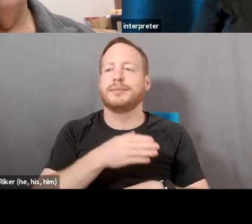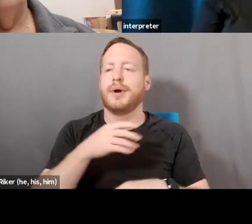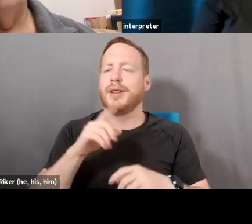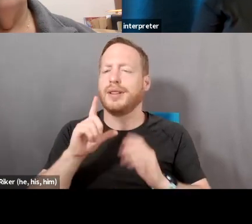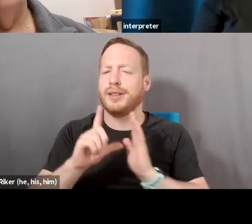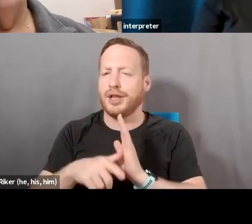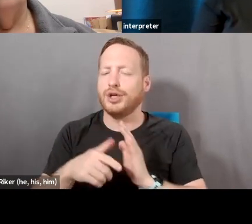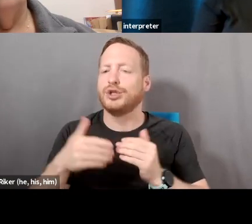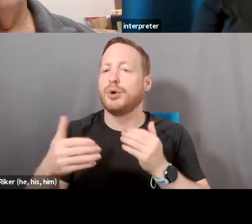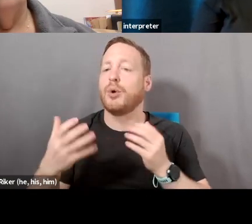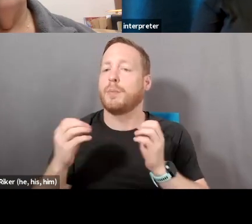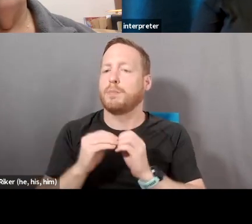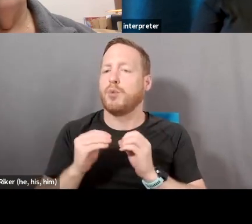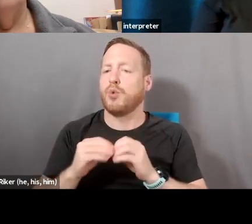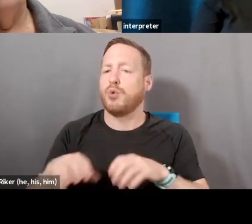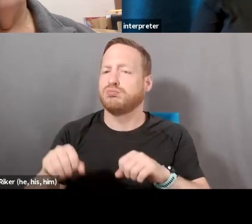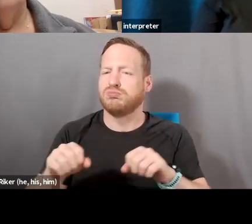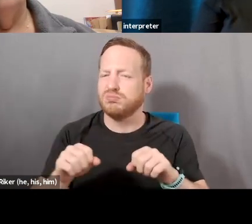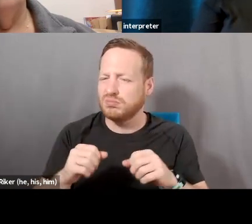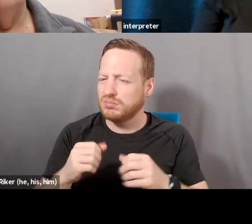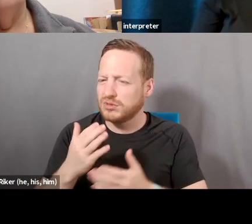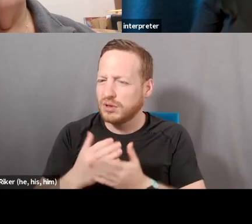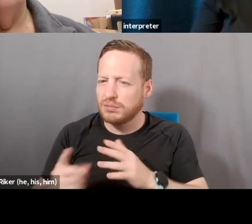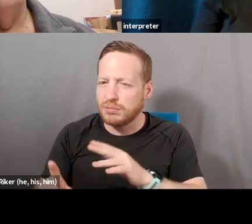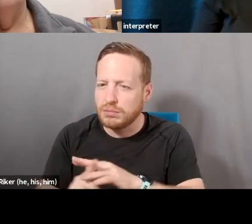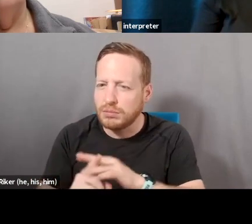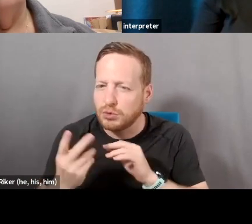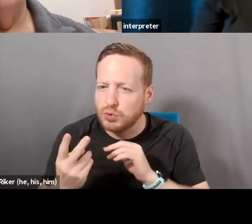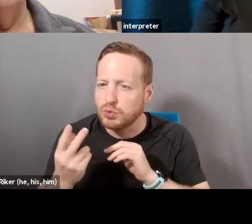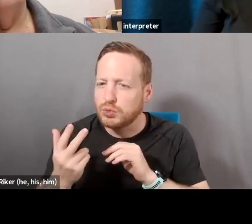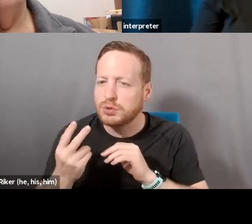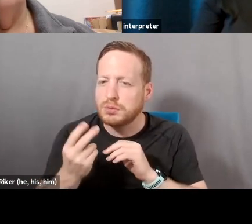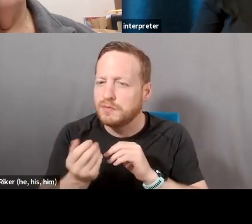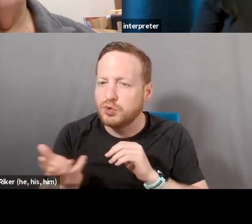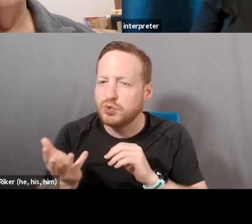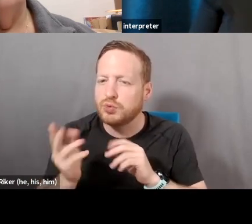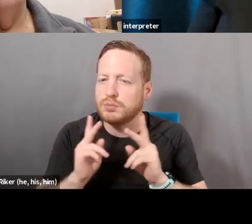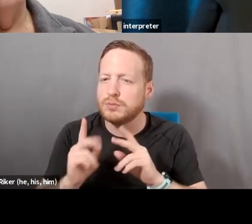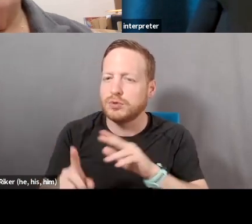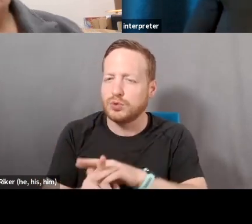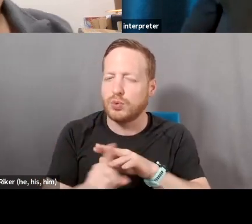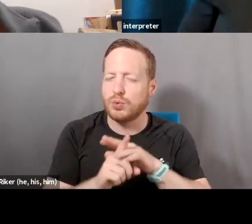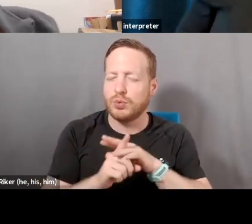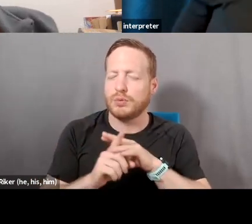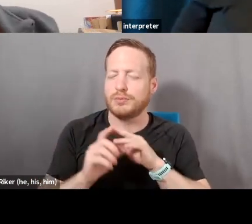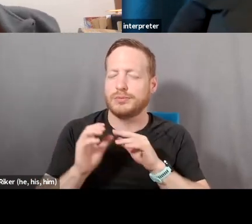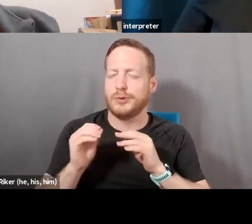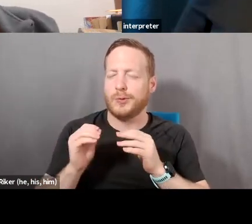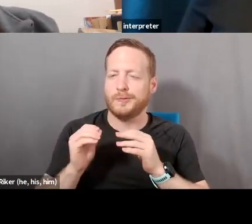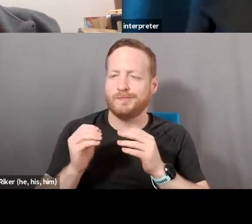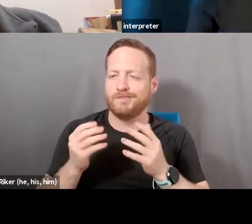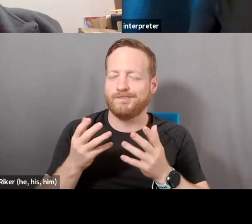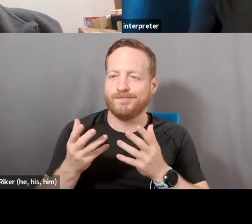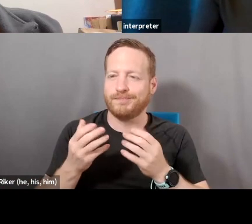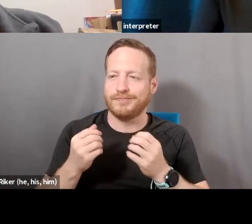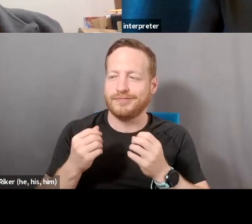we're working on those things. But then later, we noticed that there were only a few